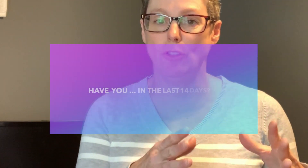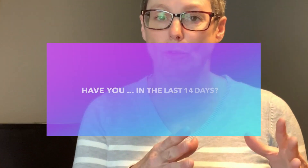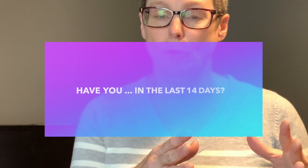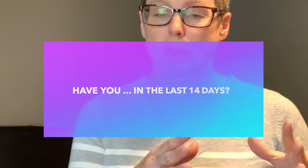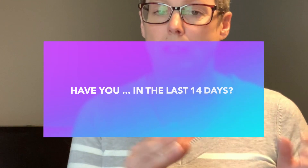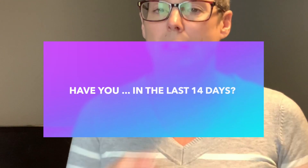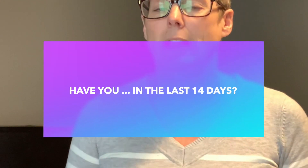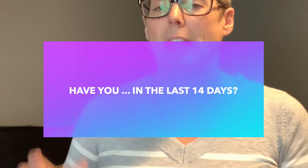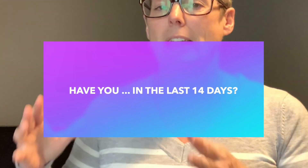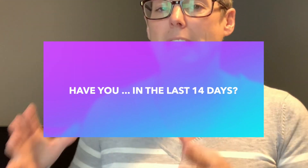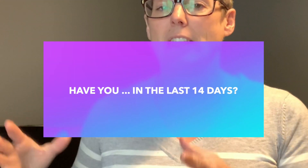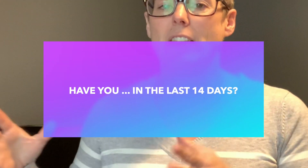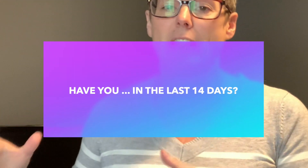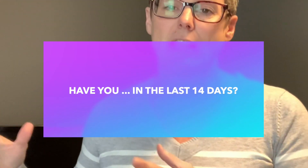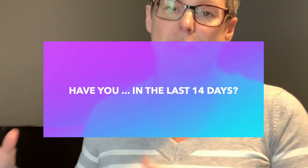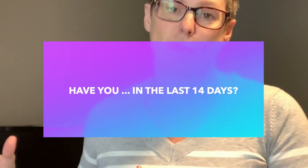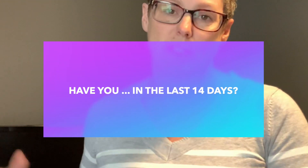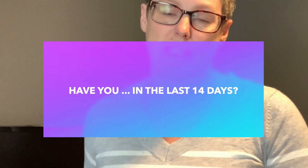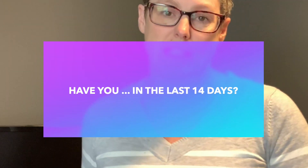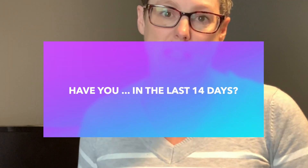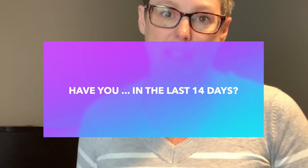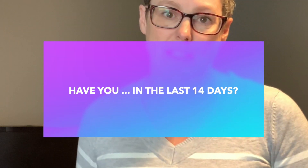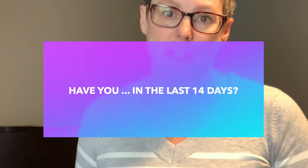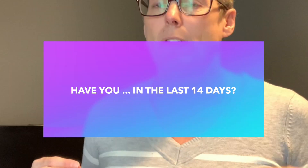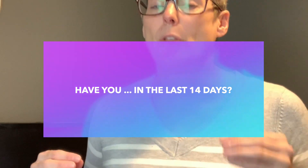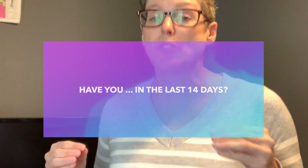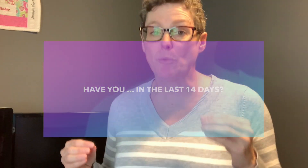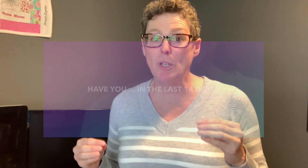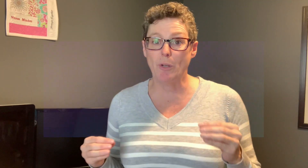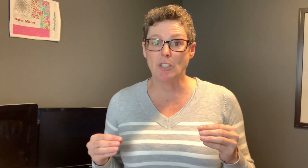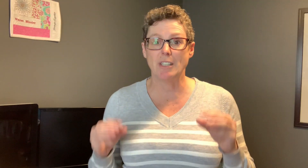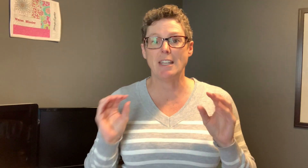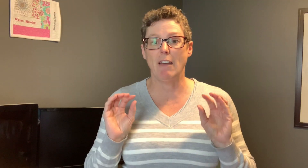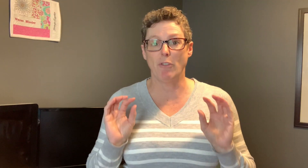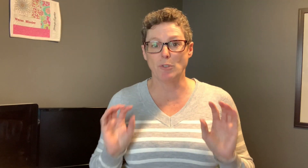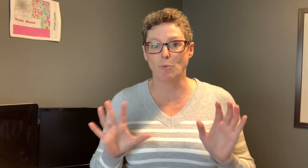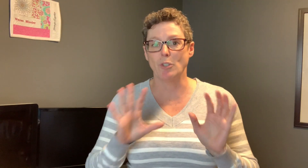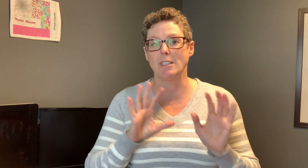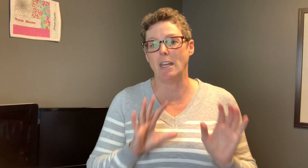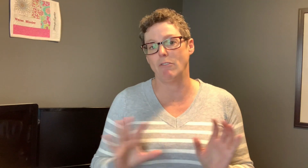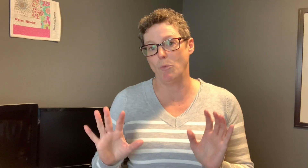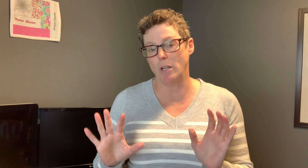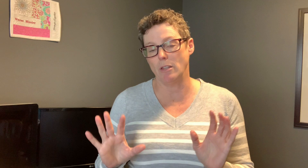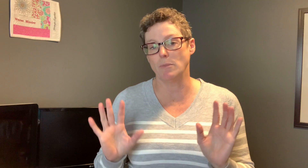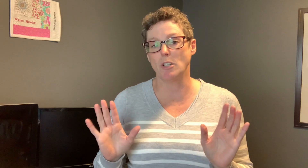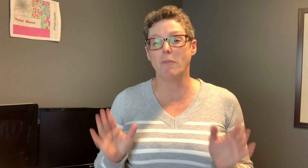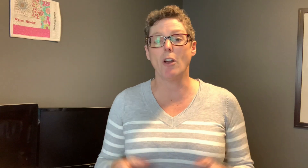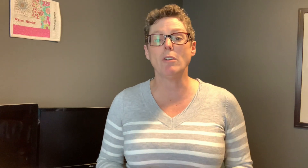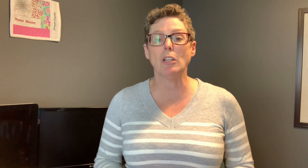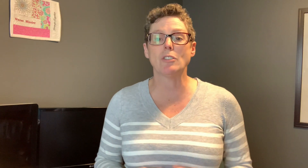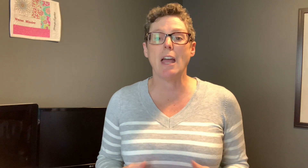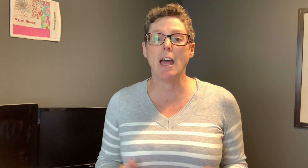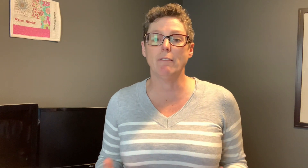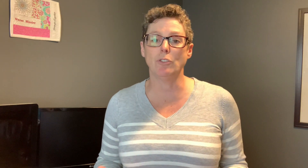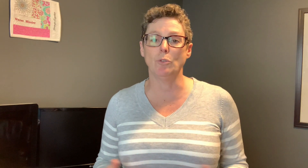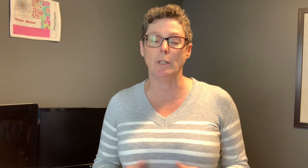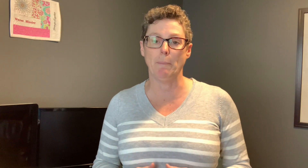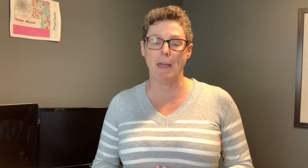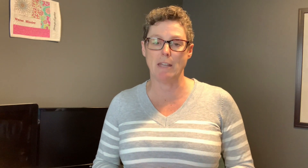you and in the last 14 days. Those 3 questions have those words in every one of them. So we've already learned have you in a past